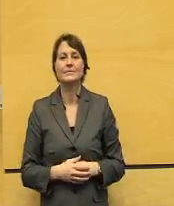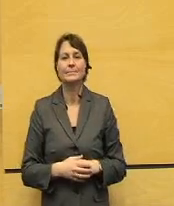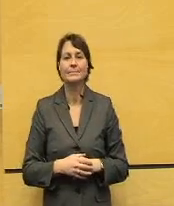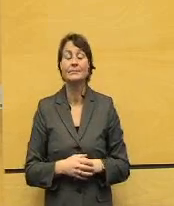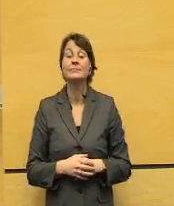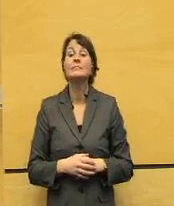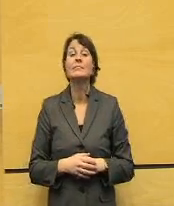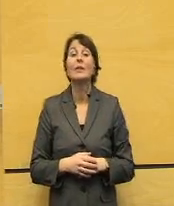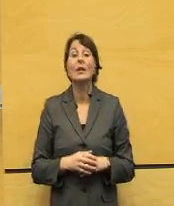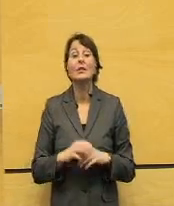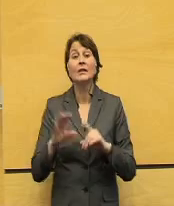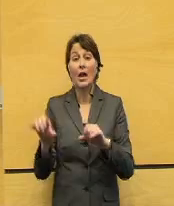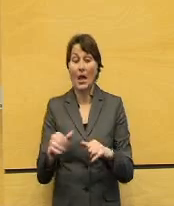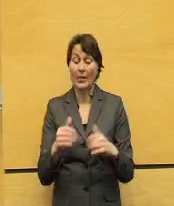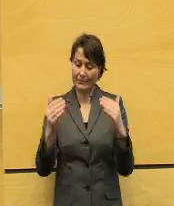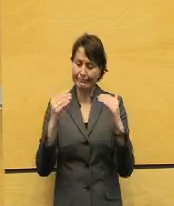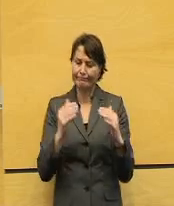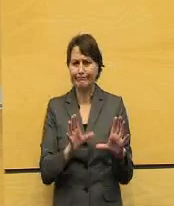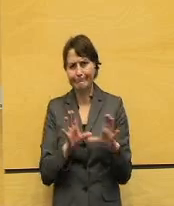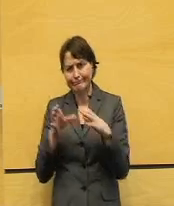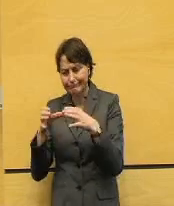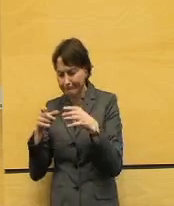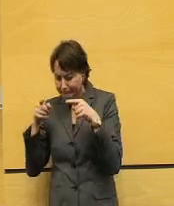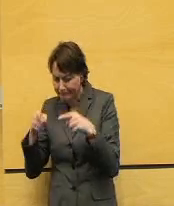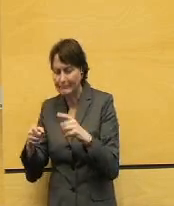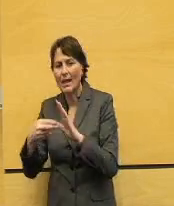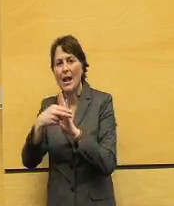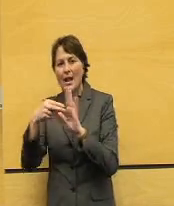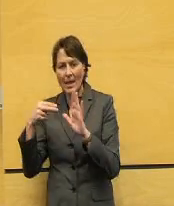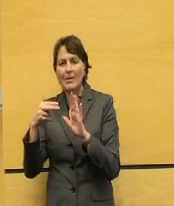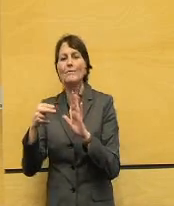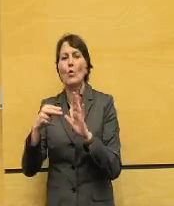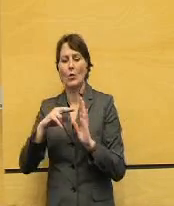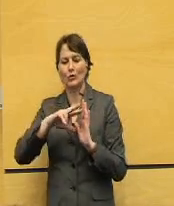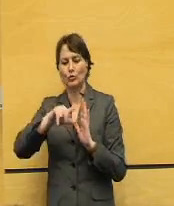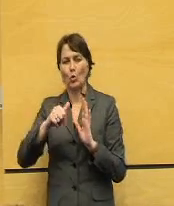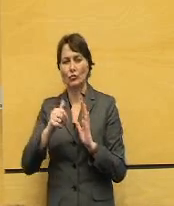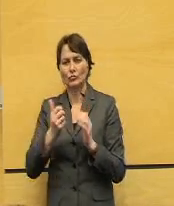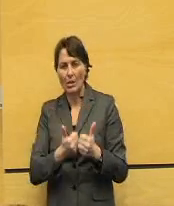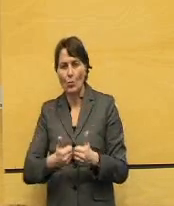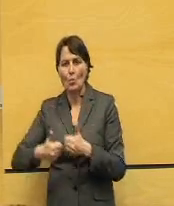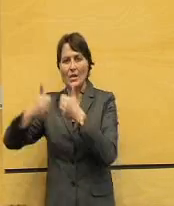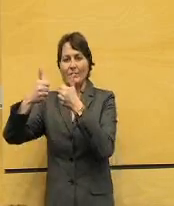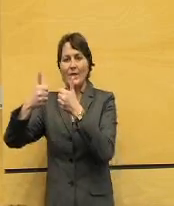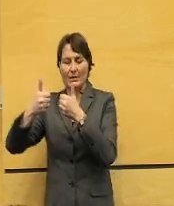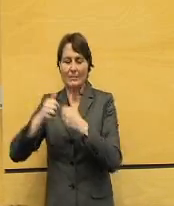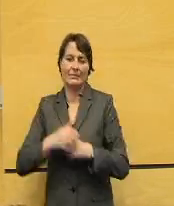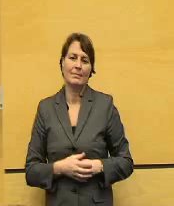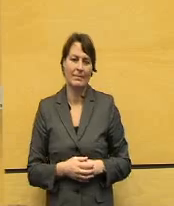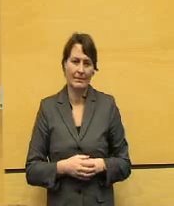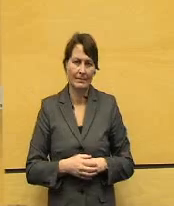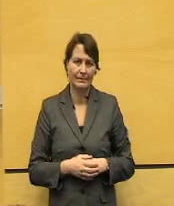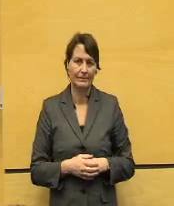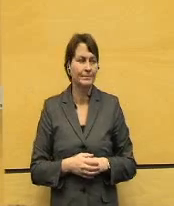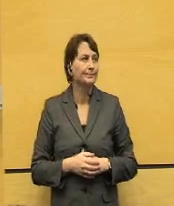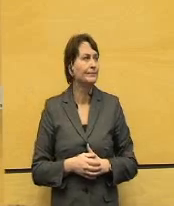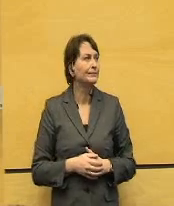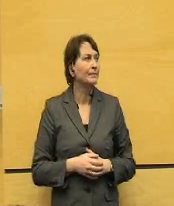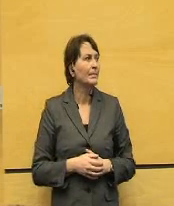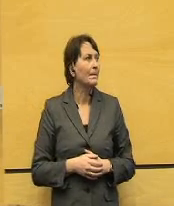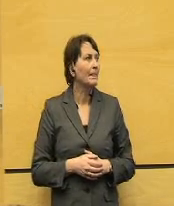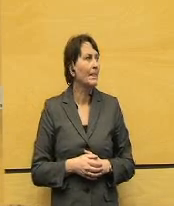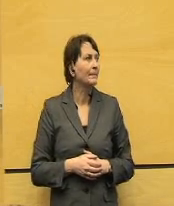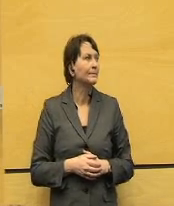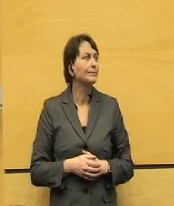improving social welfare, over 50% is intended for persons